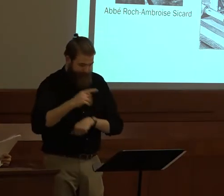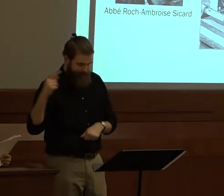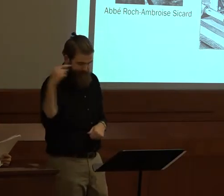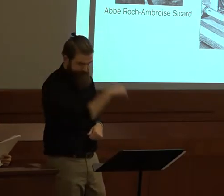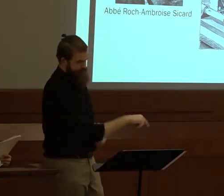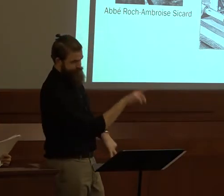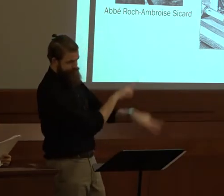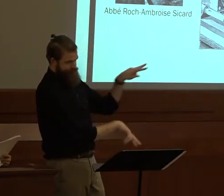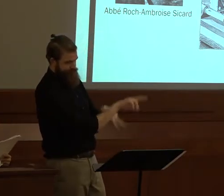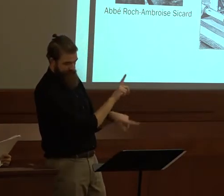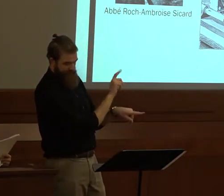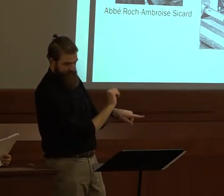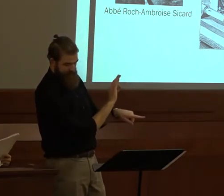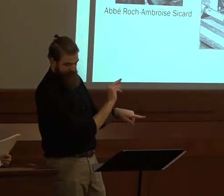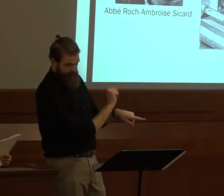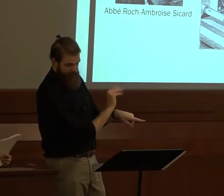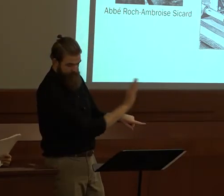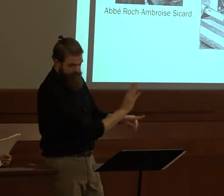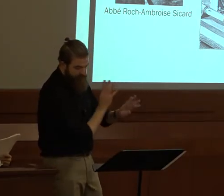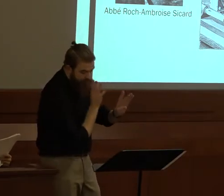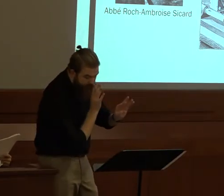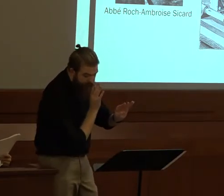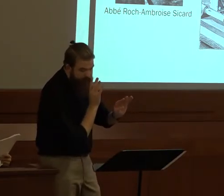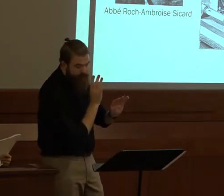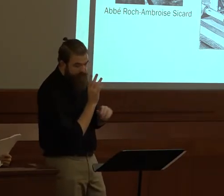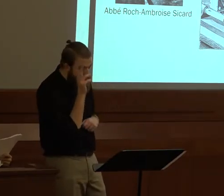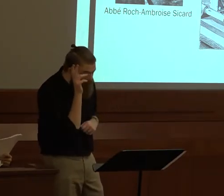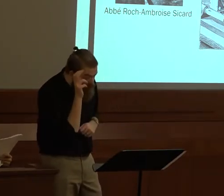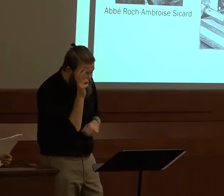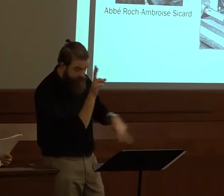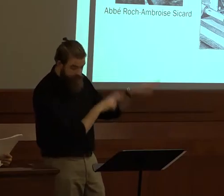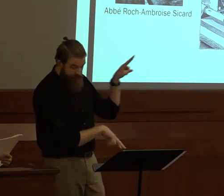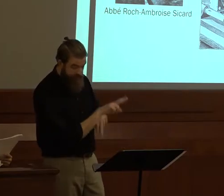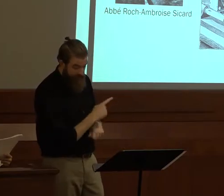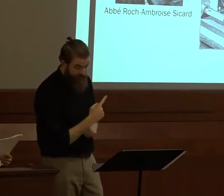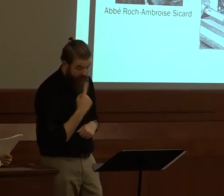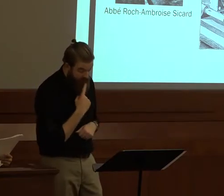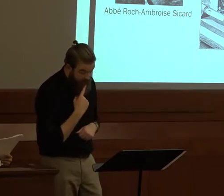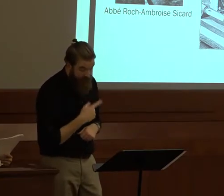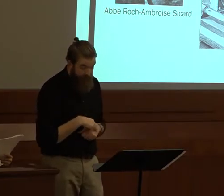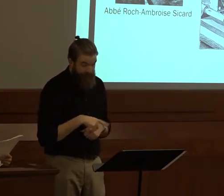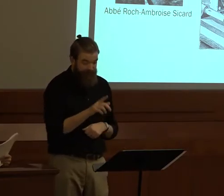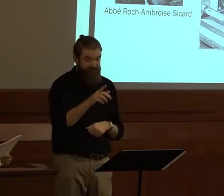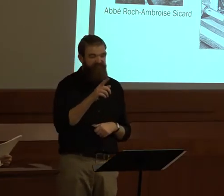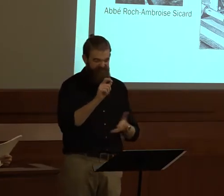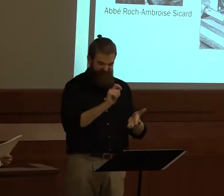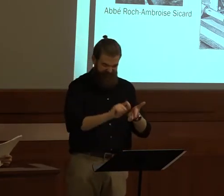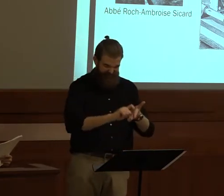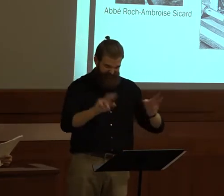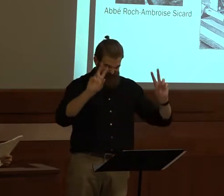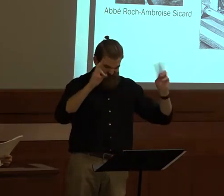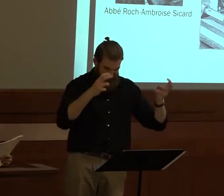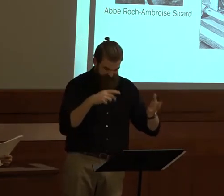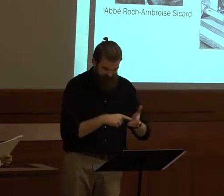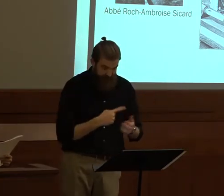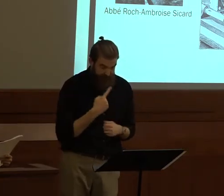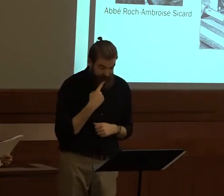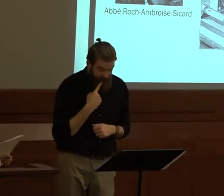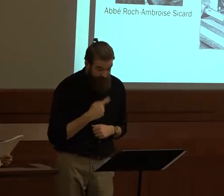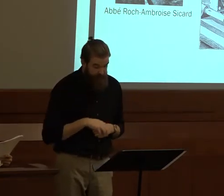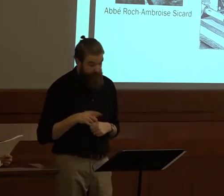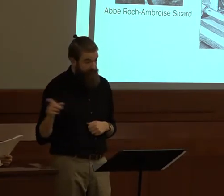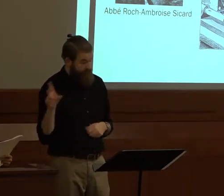of 1919, La Fonta was summoned to Rome after more deliberations, reports, and correspondence. He traveled